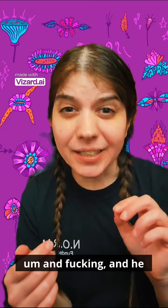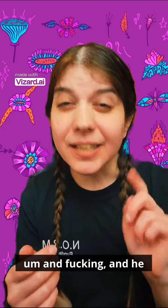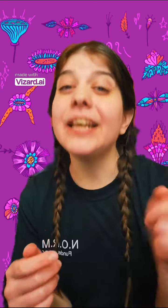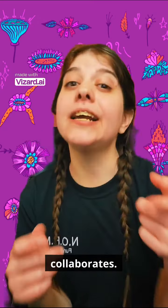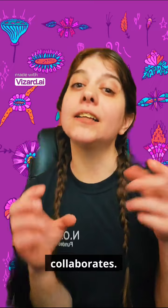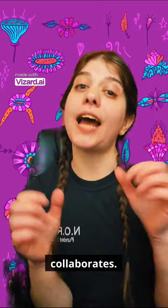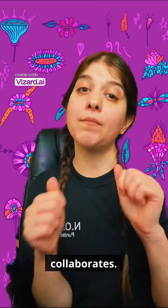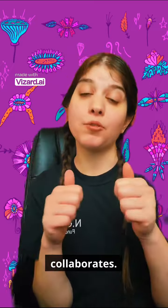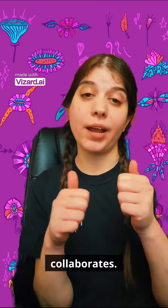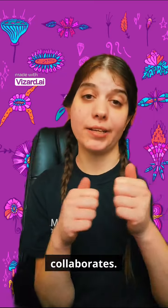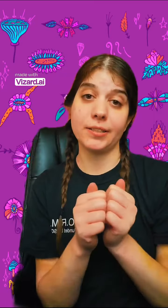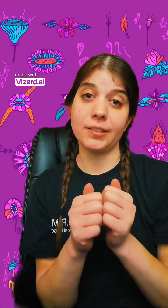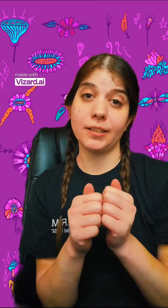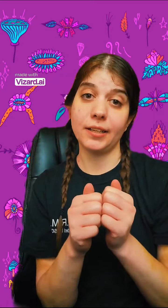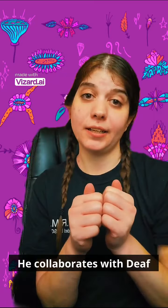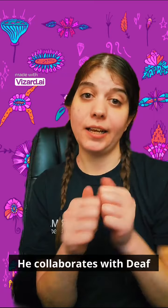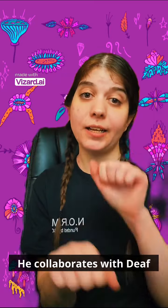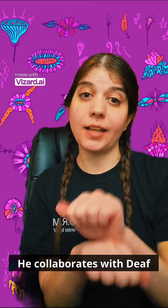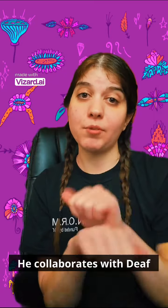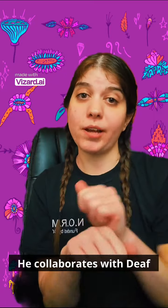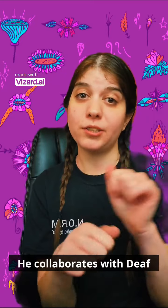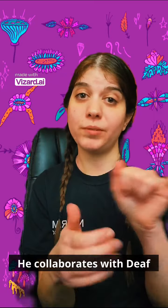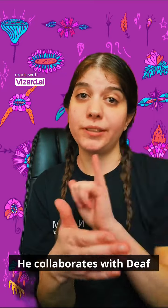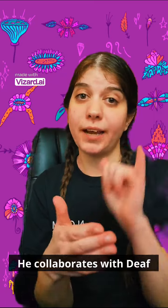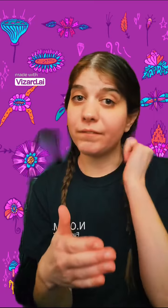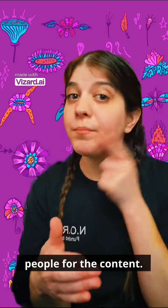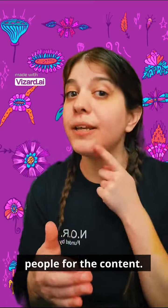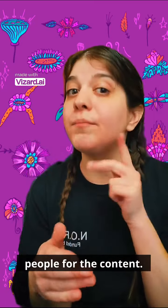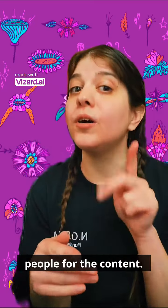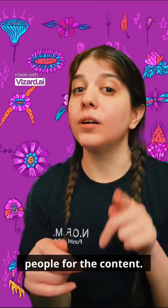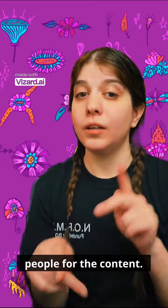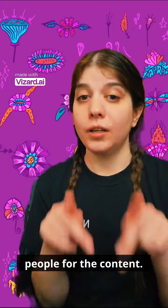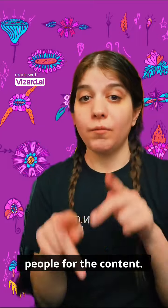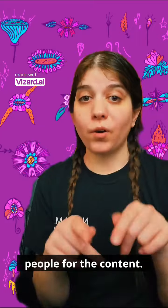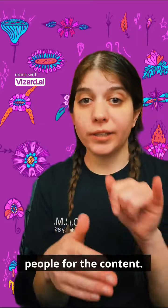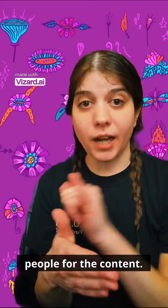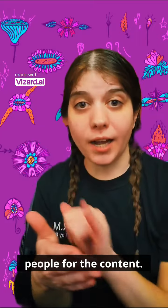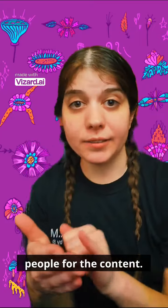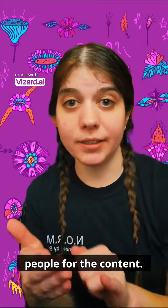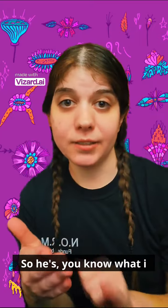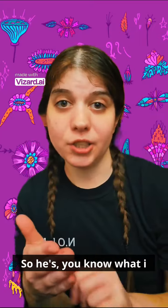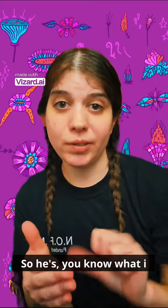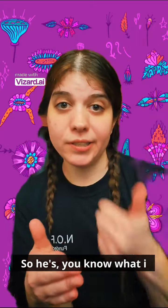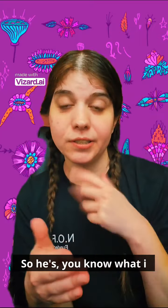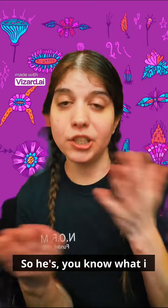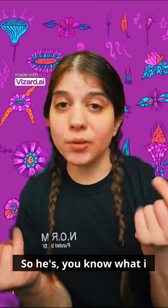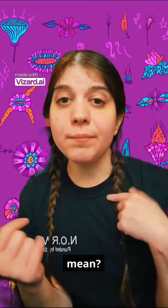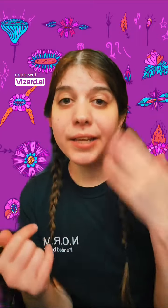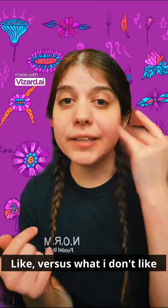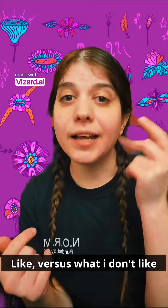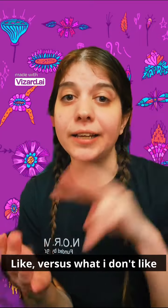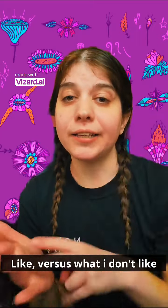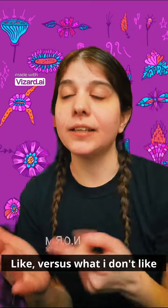he collaborates with deaf people for the content. So he's, you know what I mean? Like,